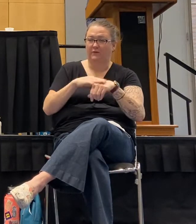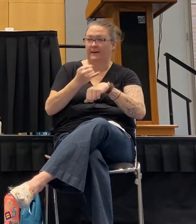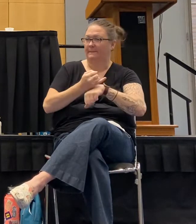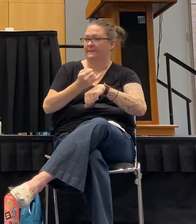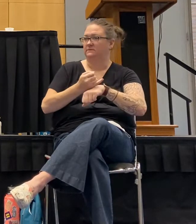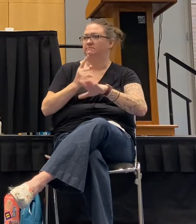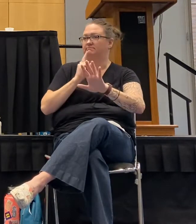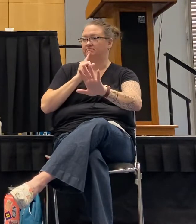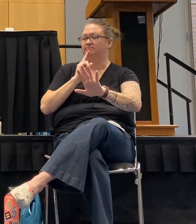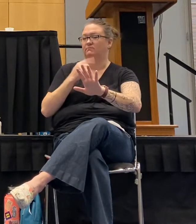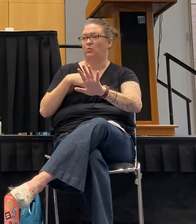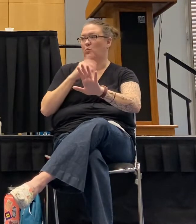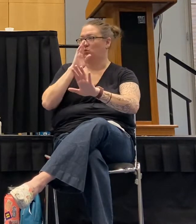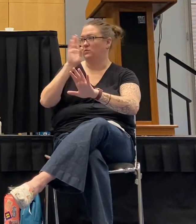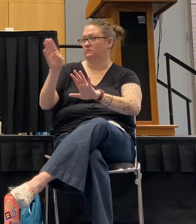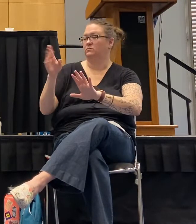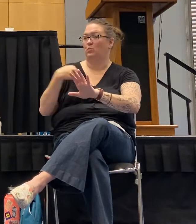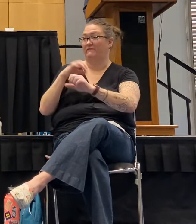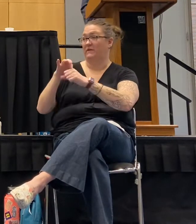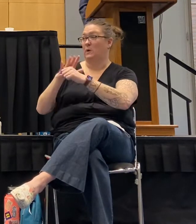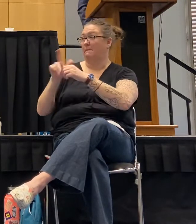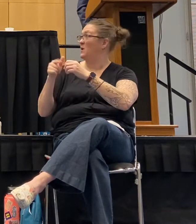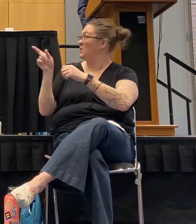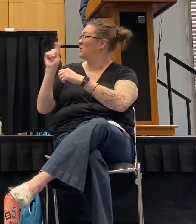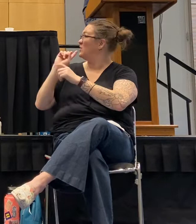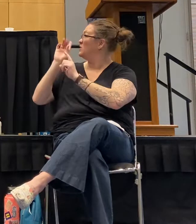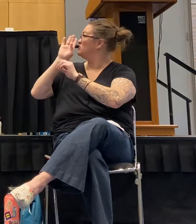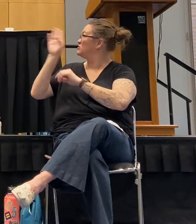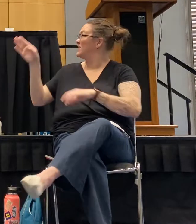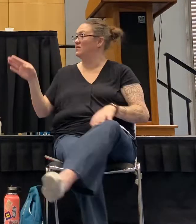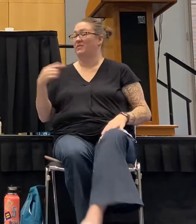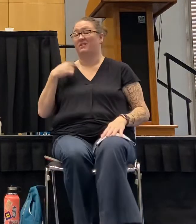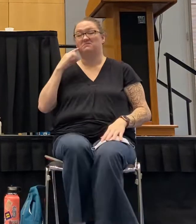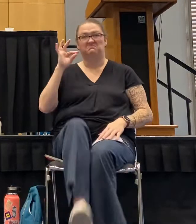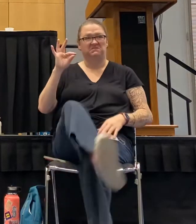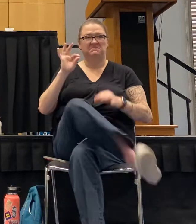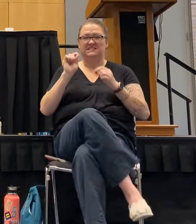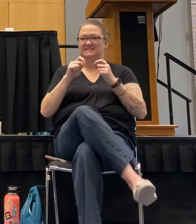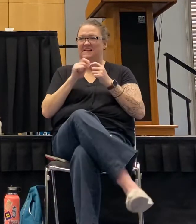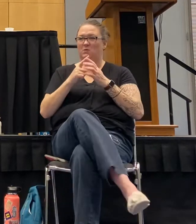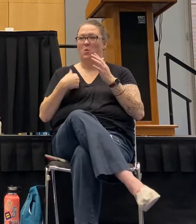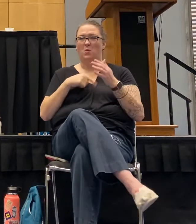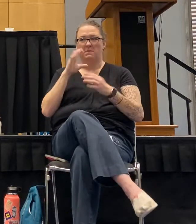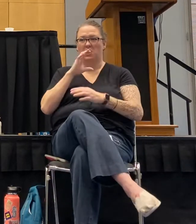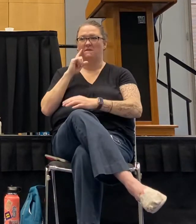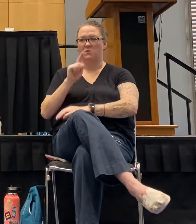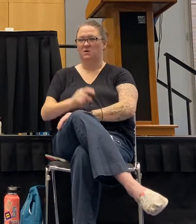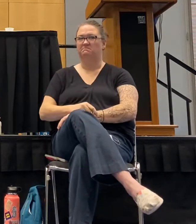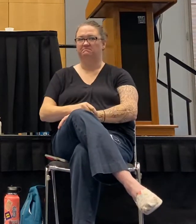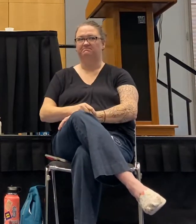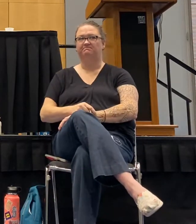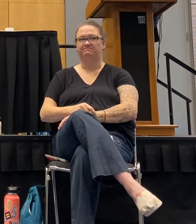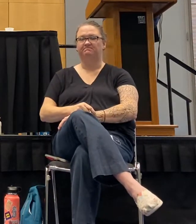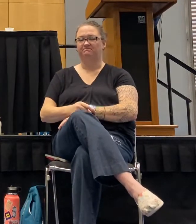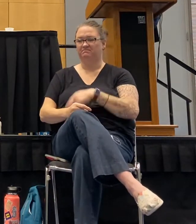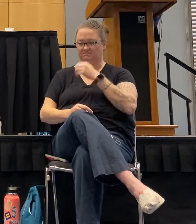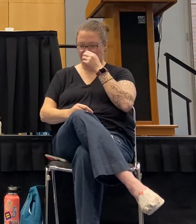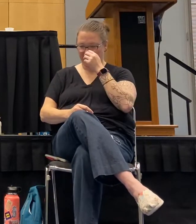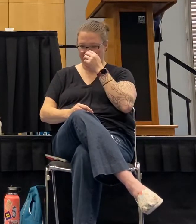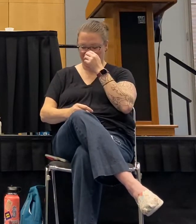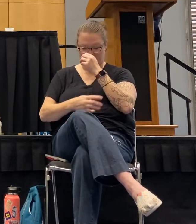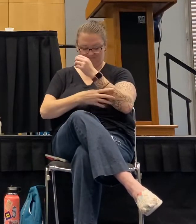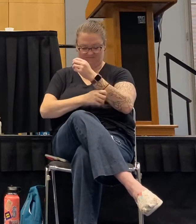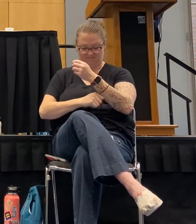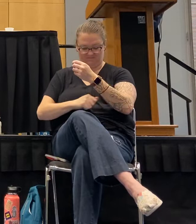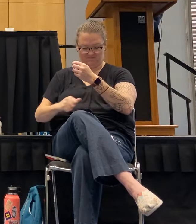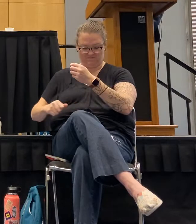So we went straight. When we found out about English 3, we thought, oh, this is exactly what we've been looking for. Yeah, in our case